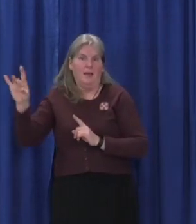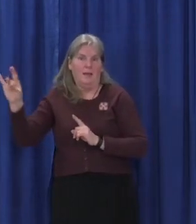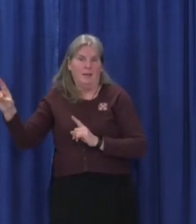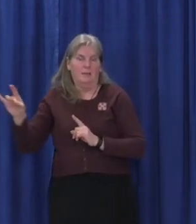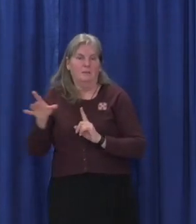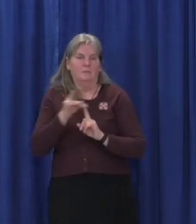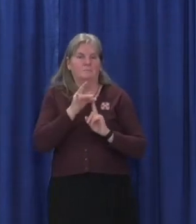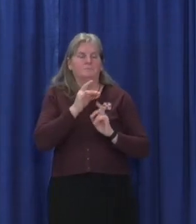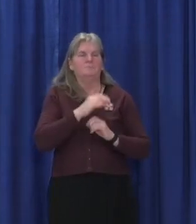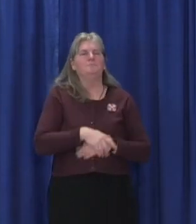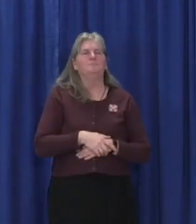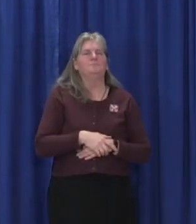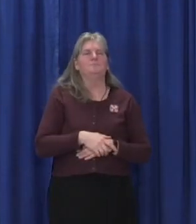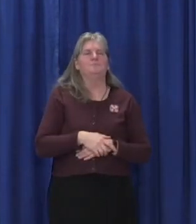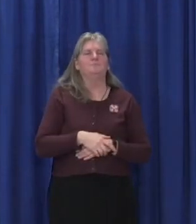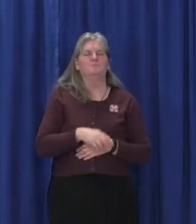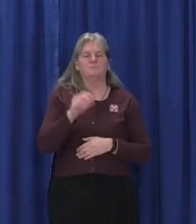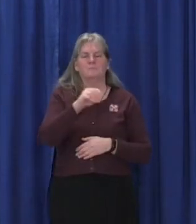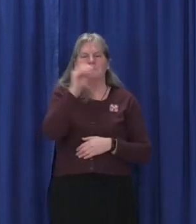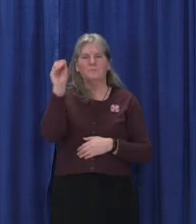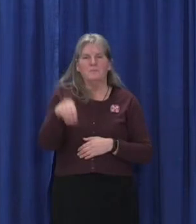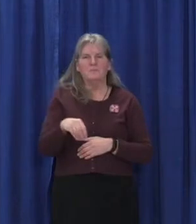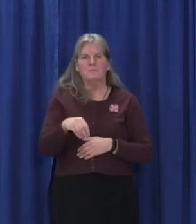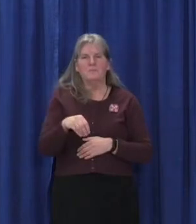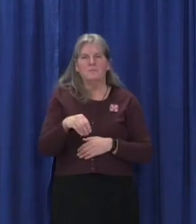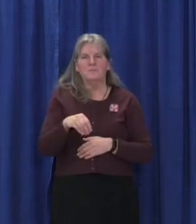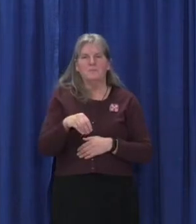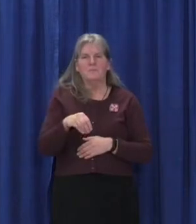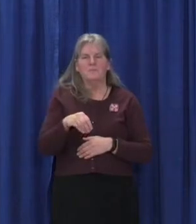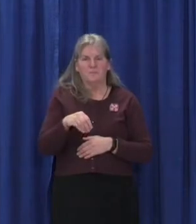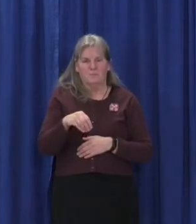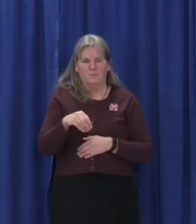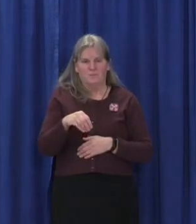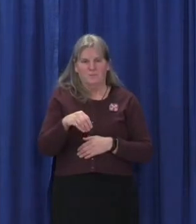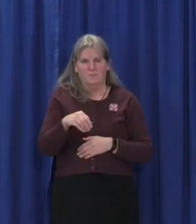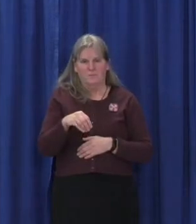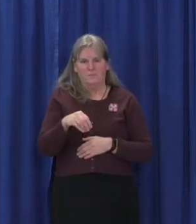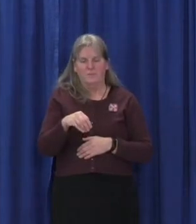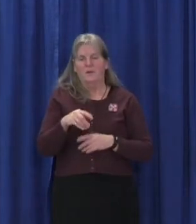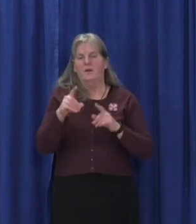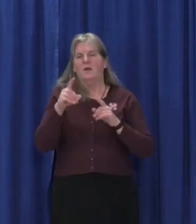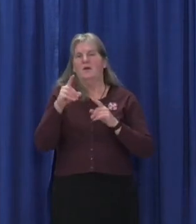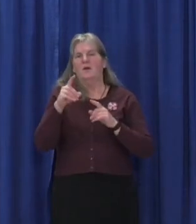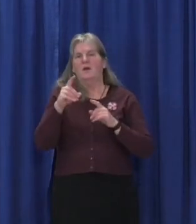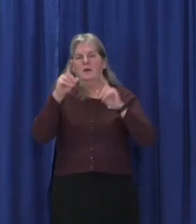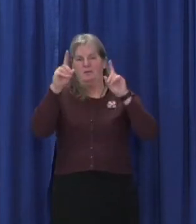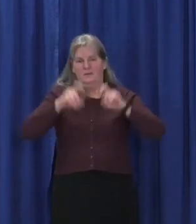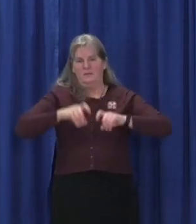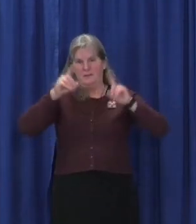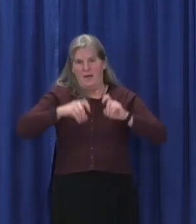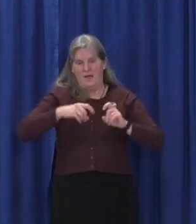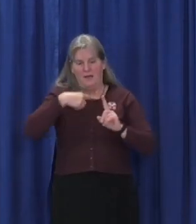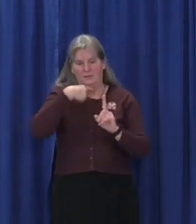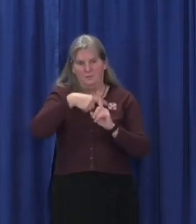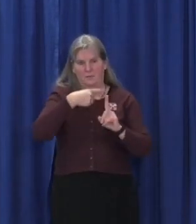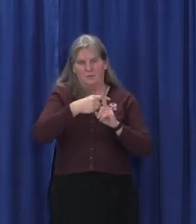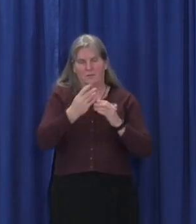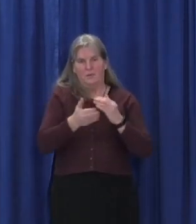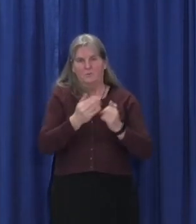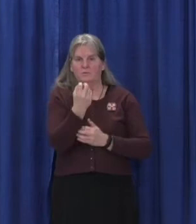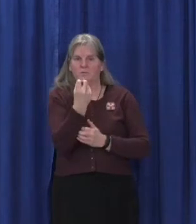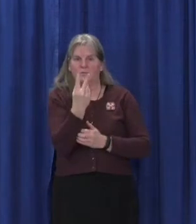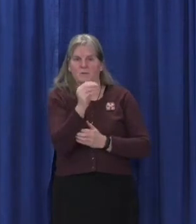The percentage of our gold standard COVID-19 tests that are coming back positive is almost